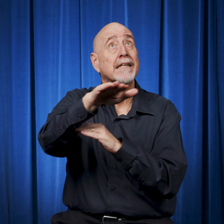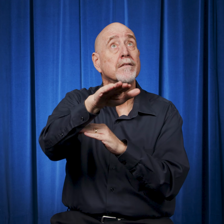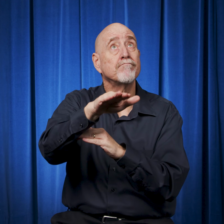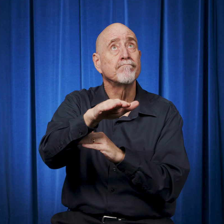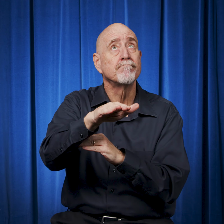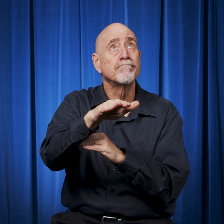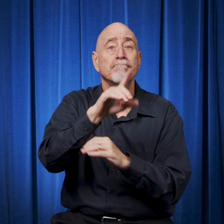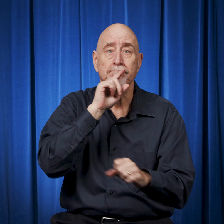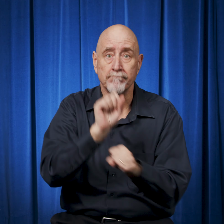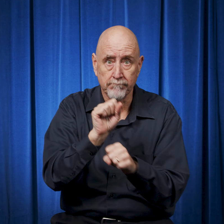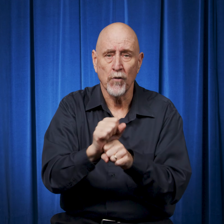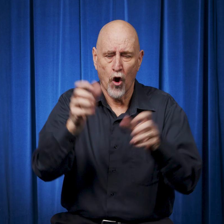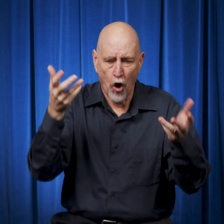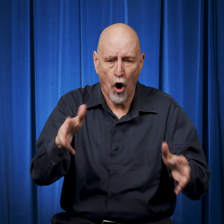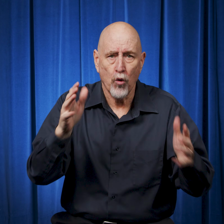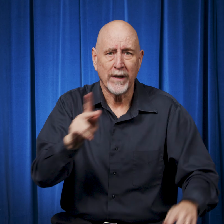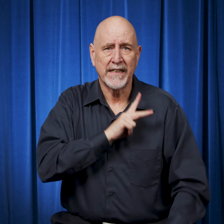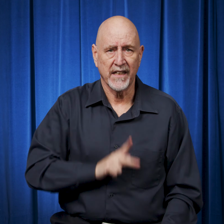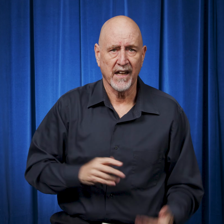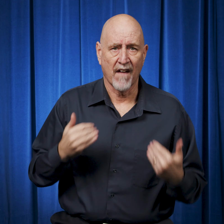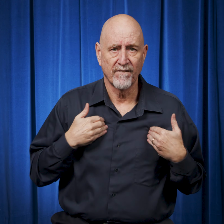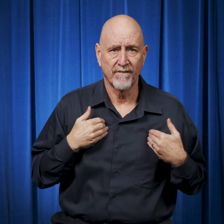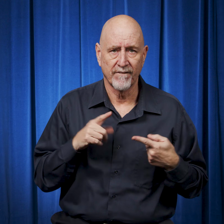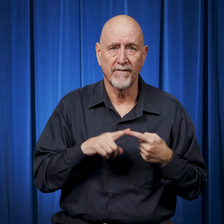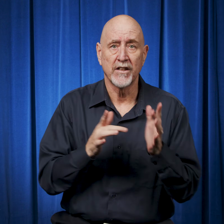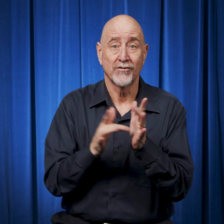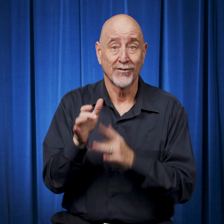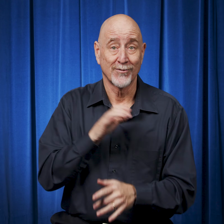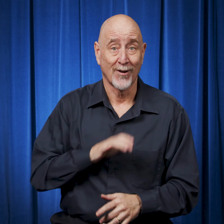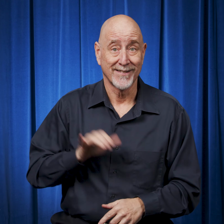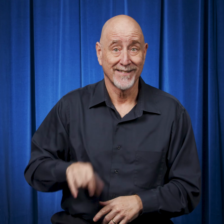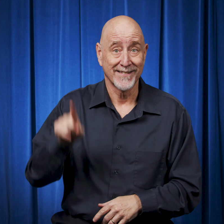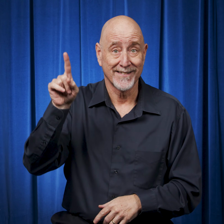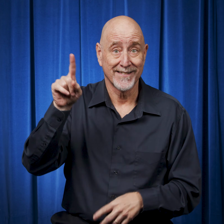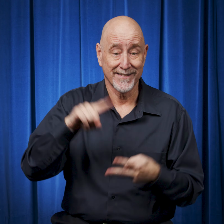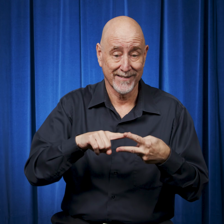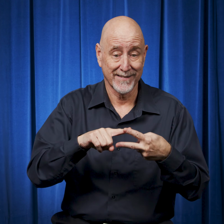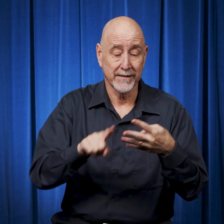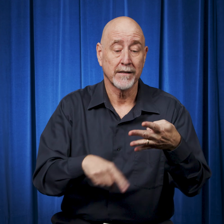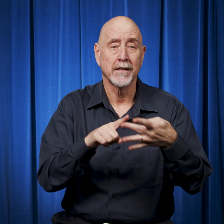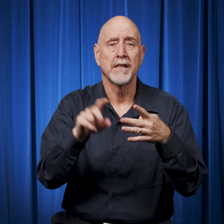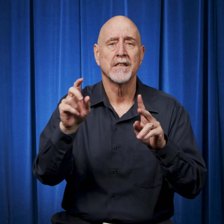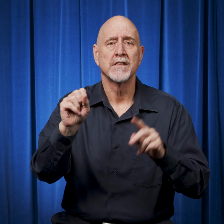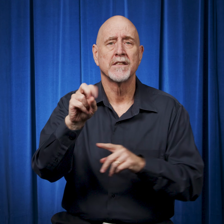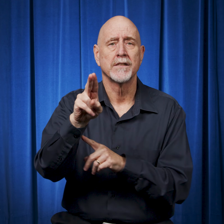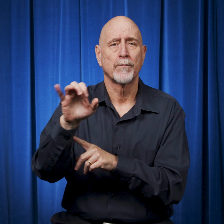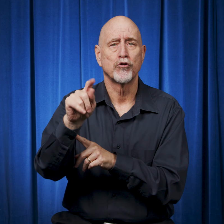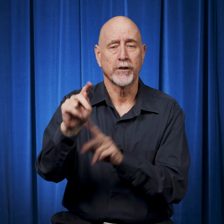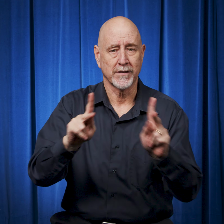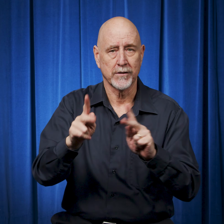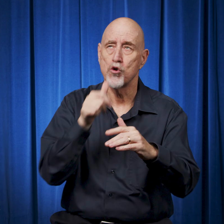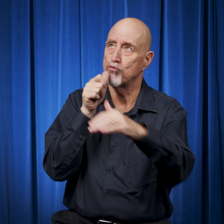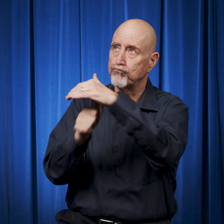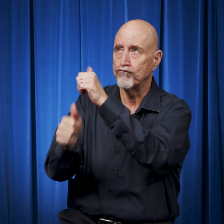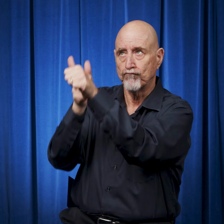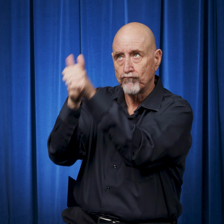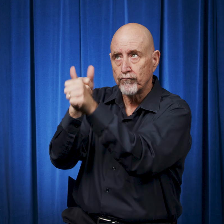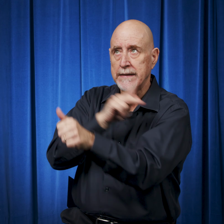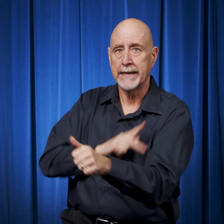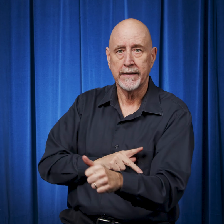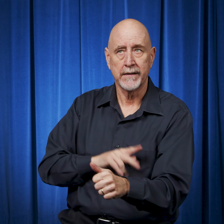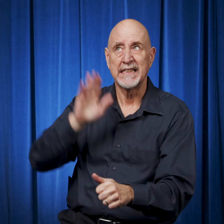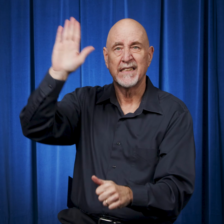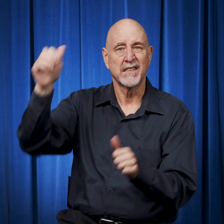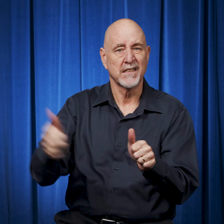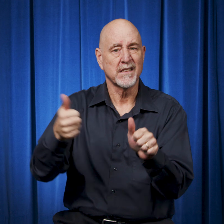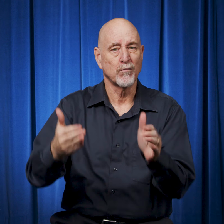does indeed already have its king, which is Jesus Christ. It has subjects who are loyal to the king, which are his